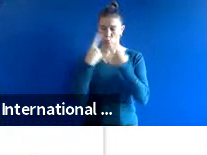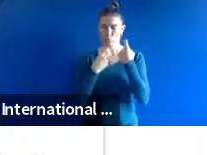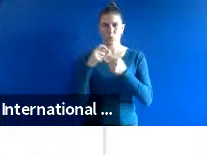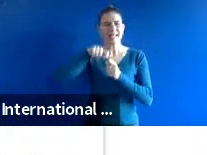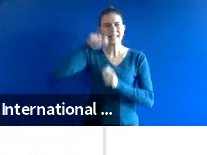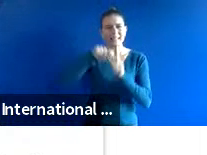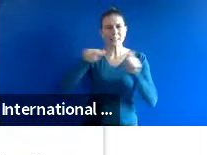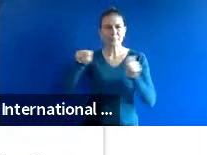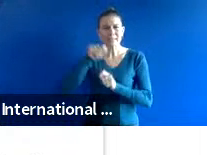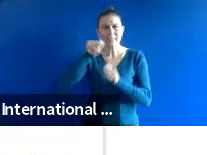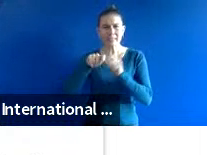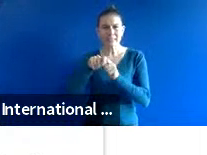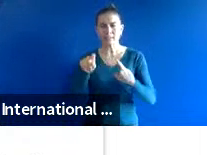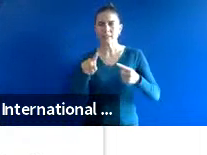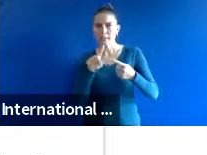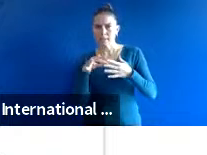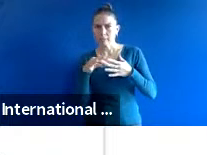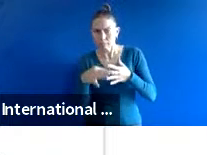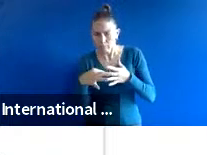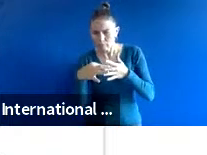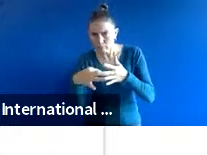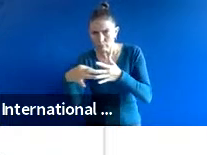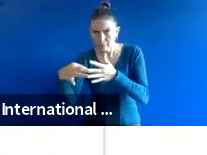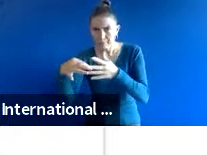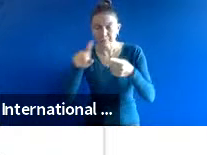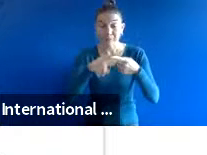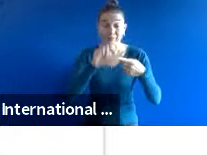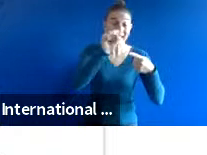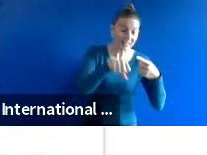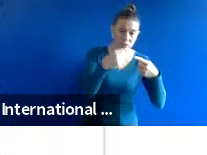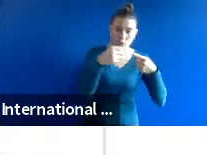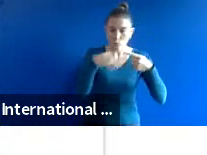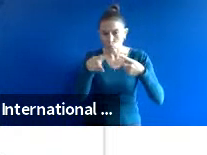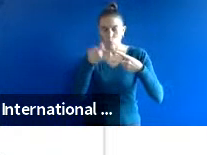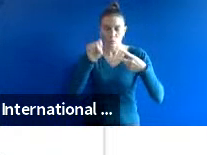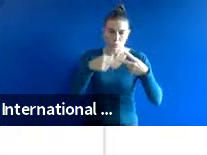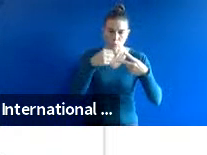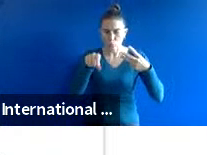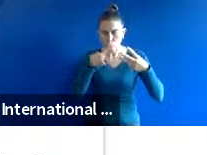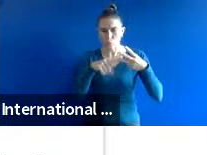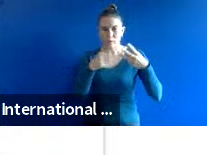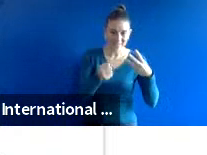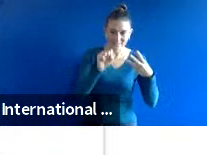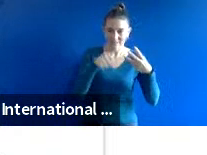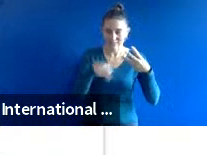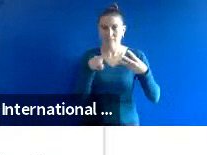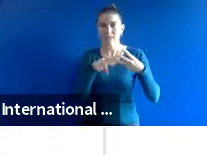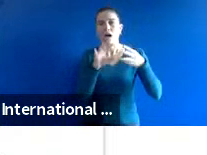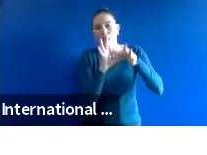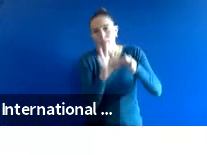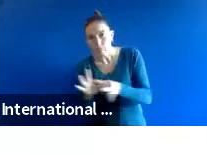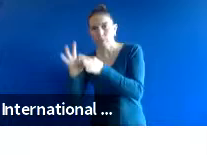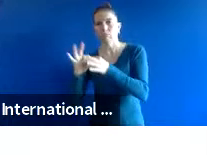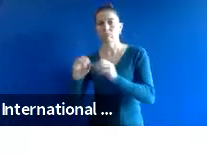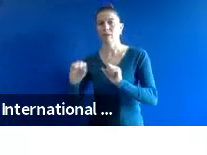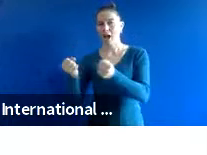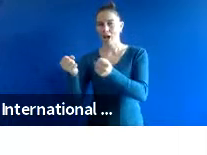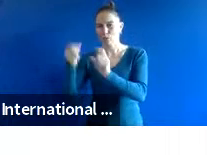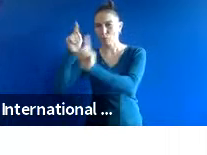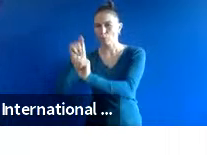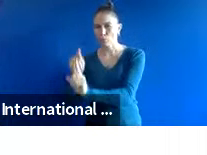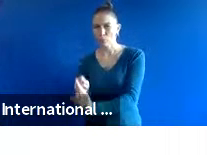different areas and which action points could you undertake to improve your strategy. We will also develop in